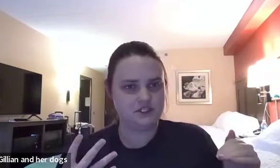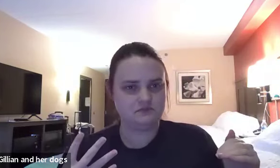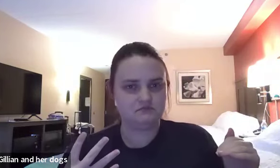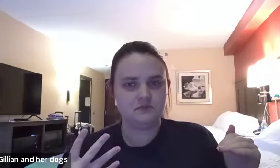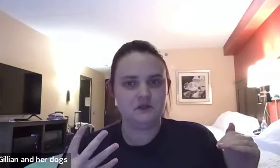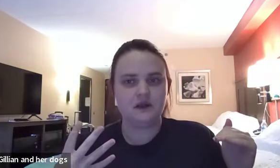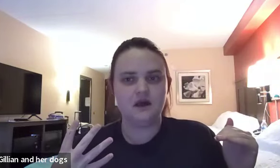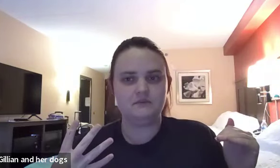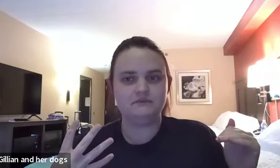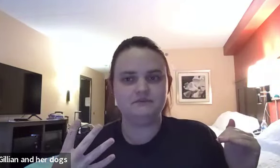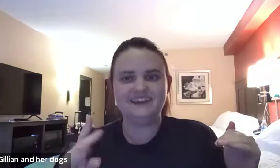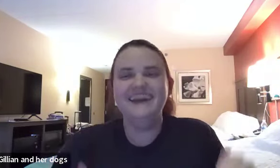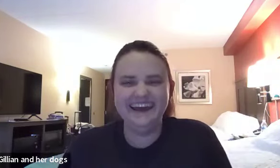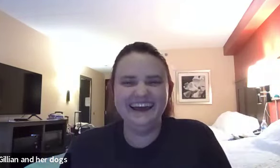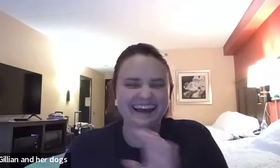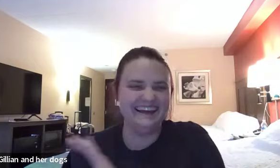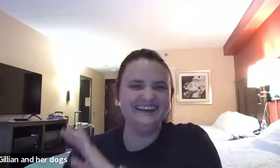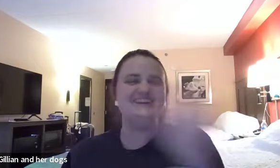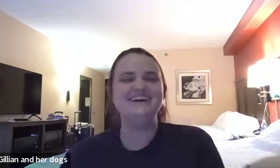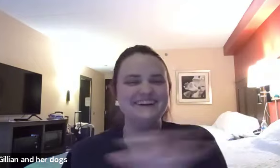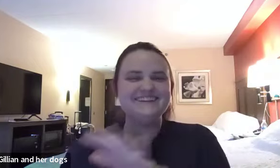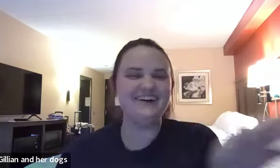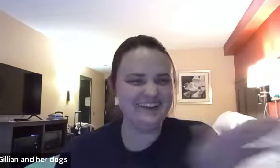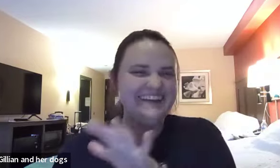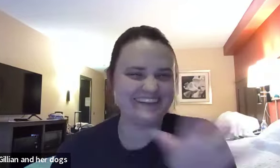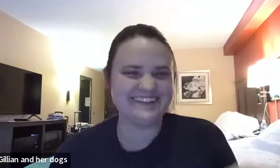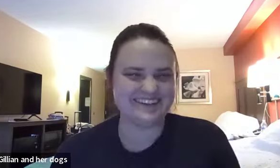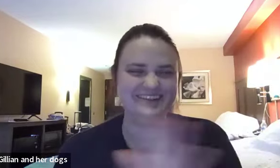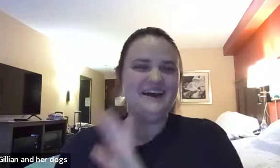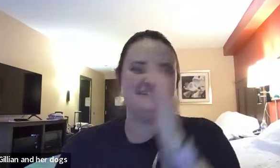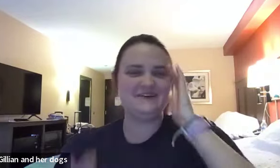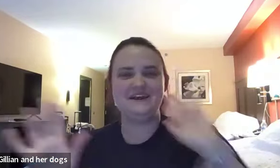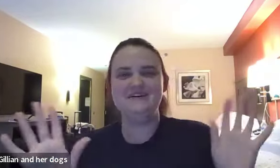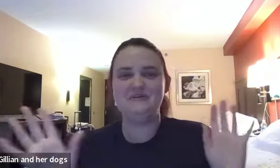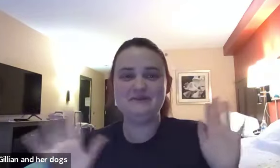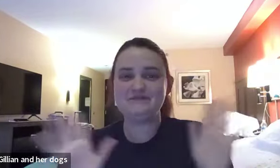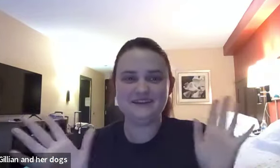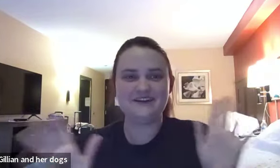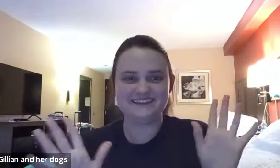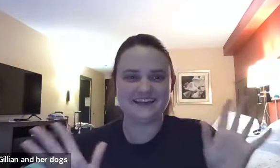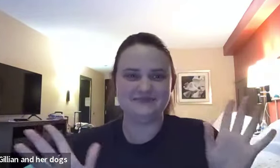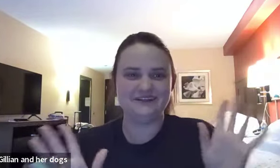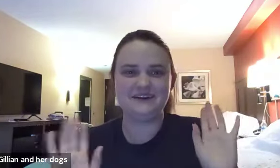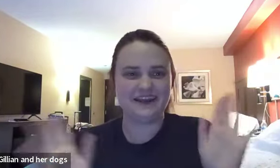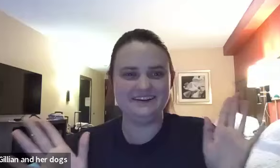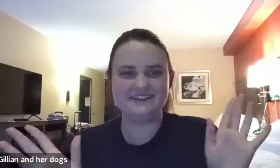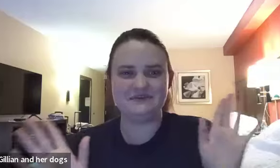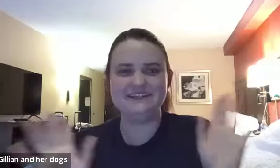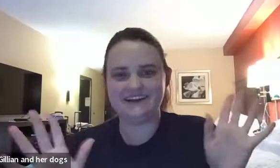occupation. No, you're totally good, Drew. It's fine. We went really fast last week. So like I understand we did not get